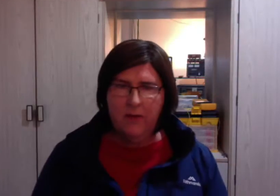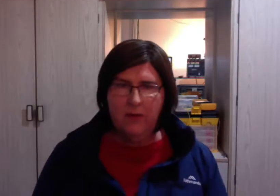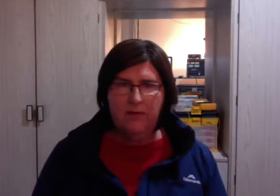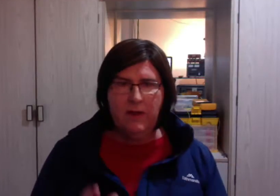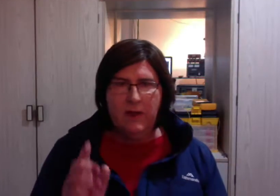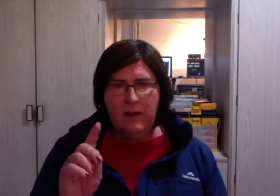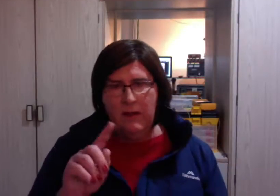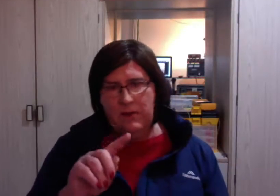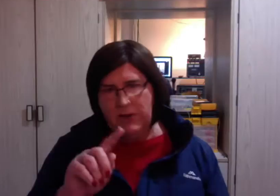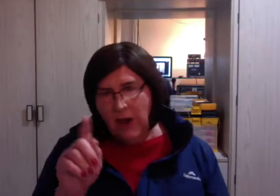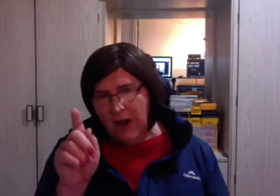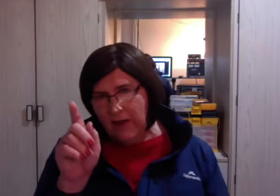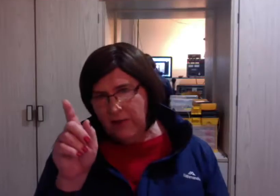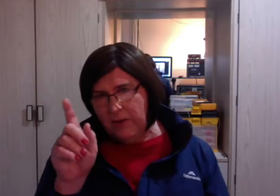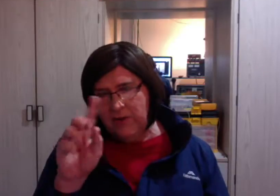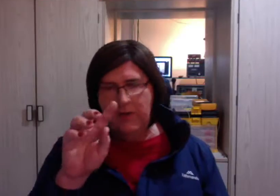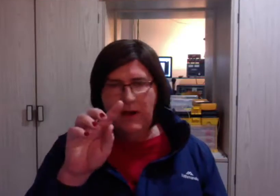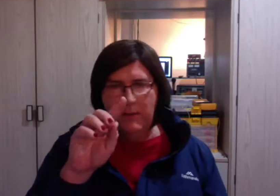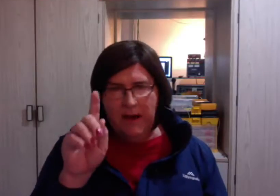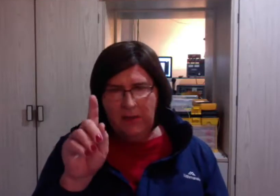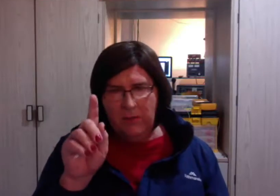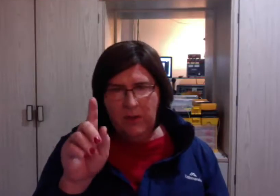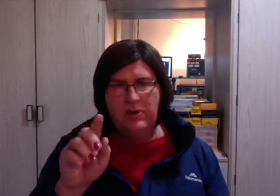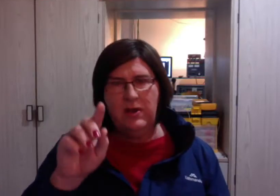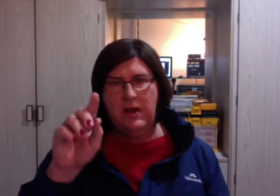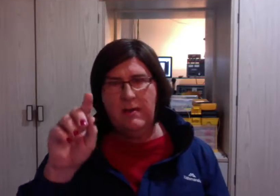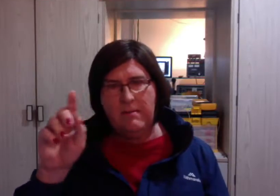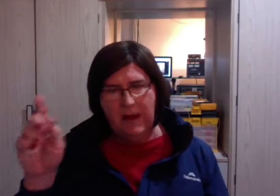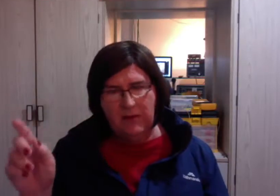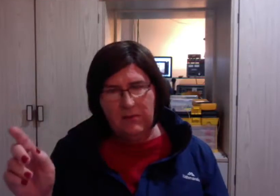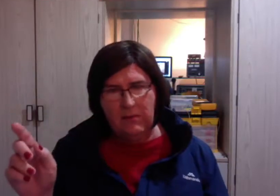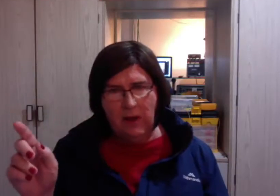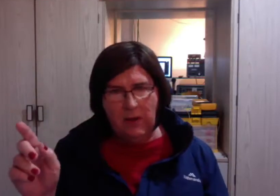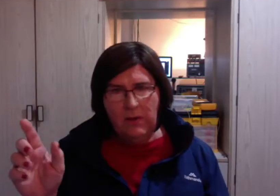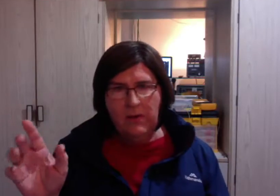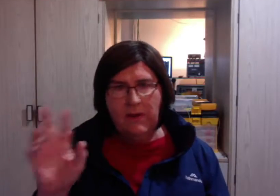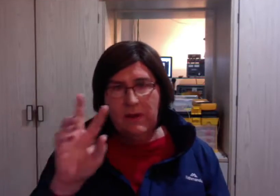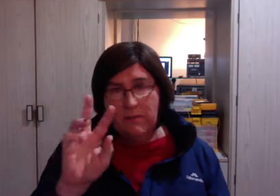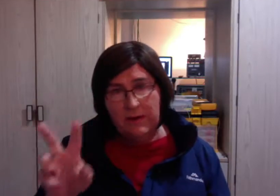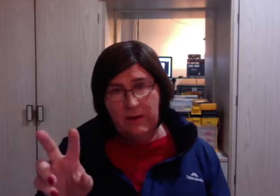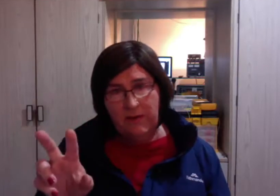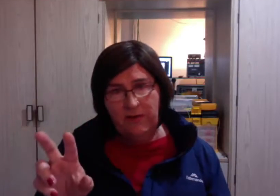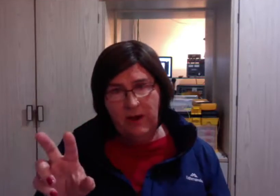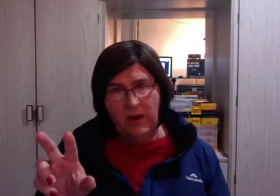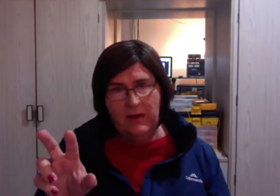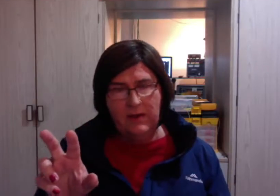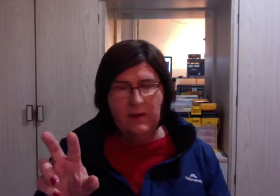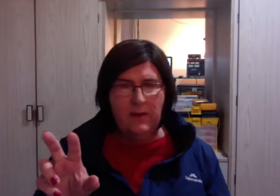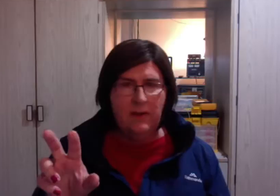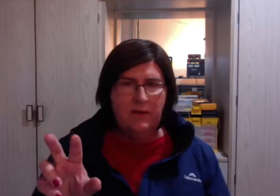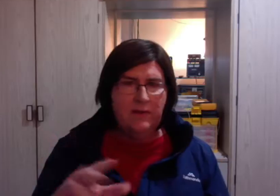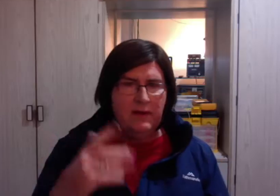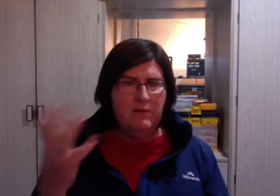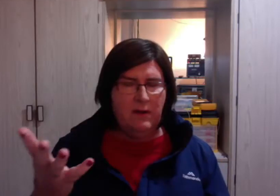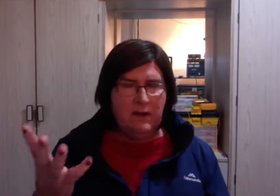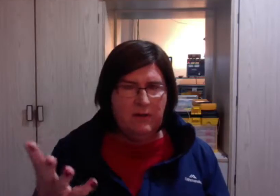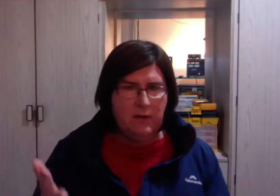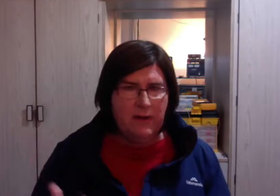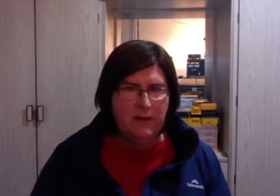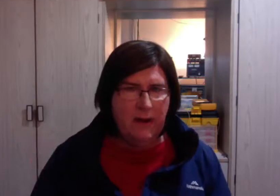of your tyre has specified a maximum pressure and a maximum load, and they're written on the side. So I'll give you an example